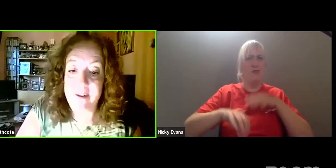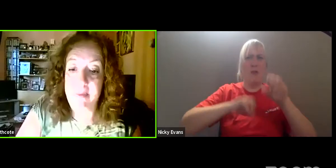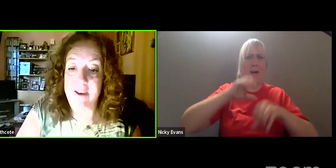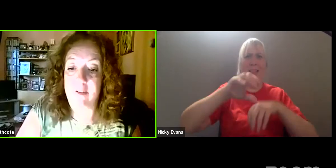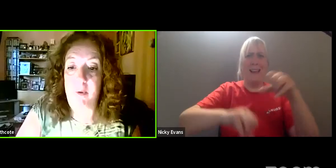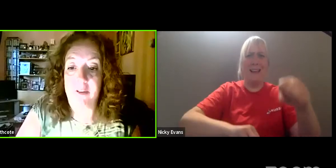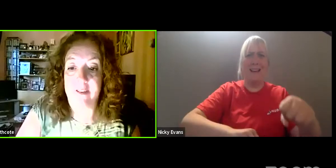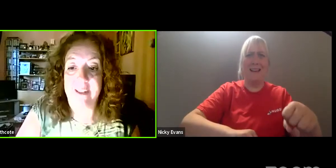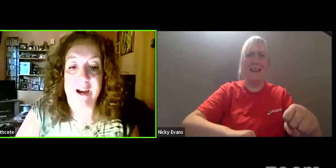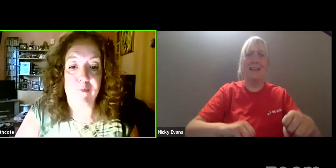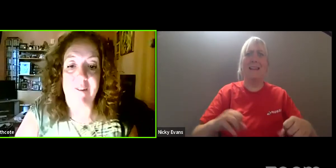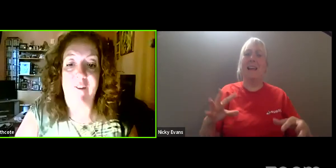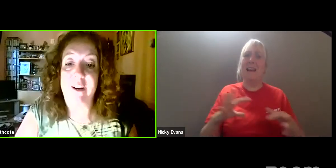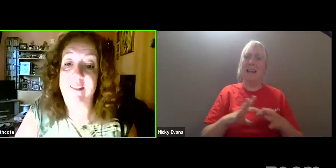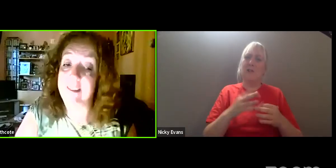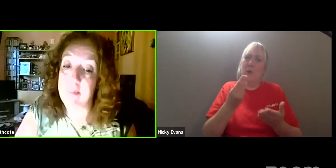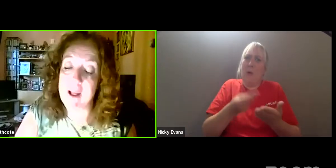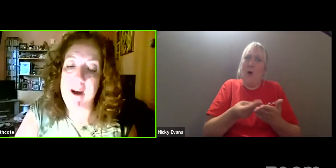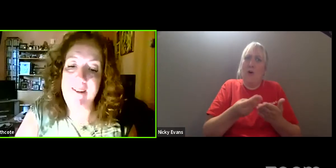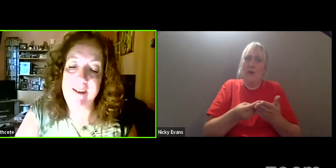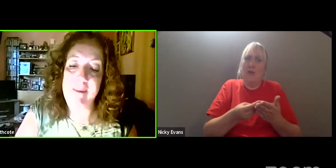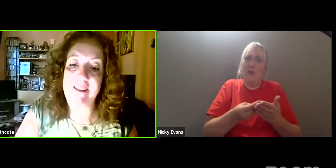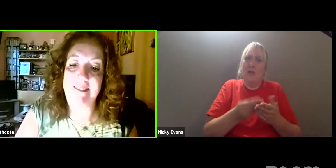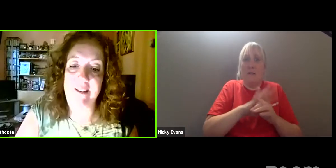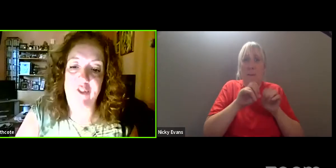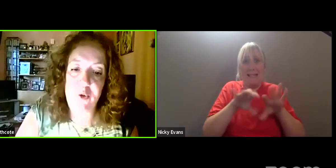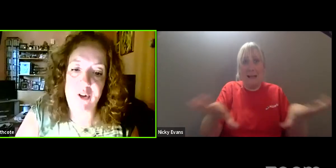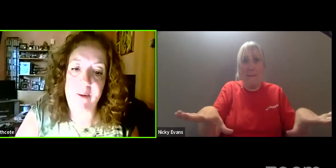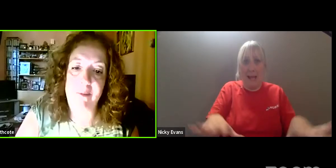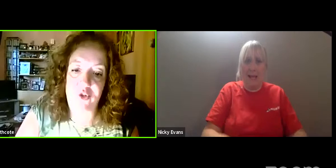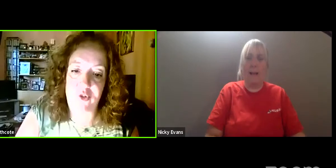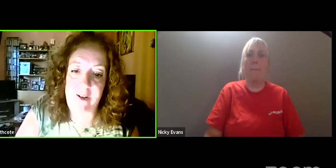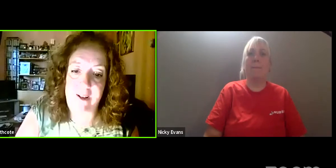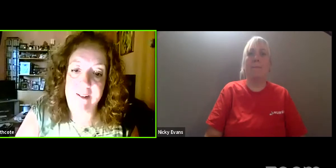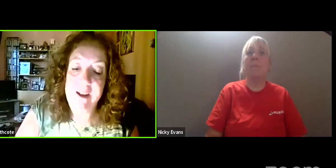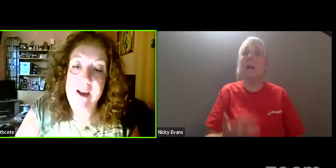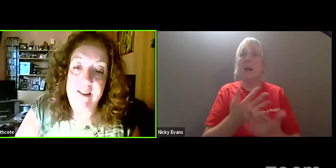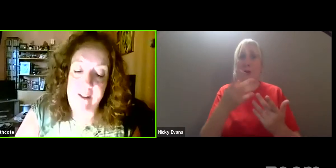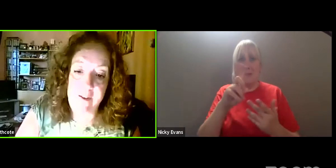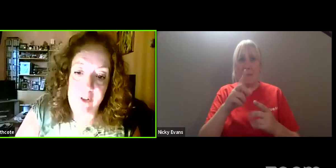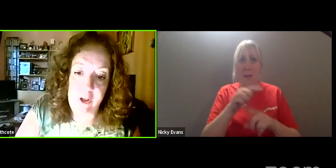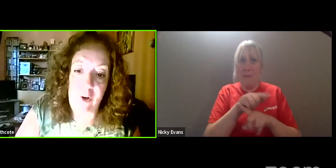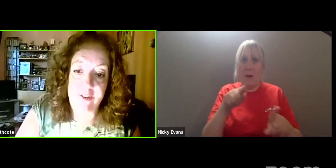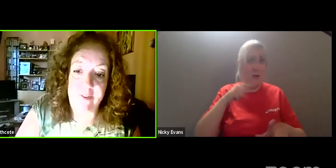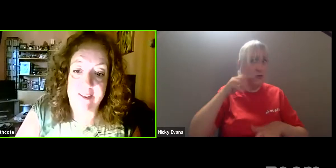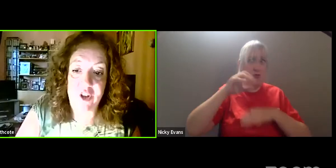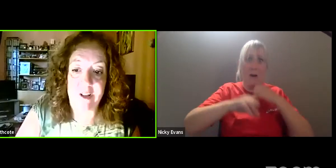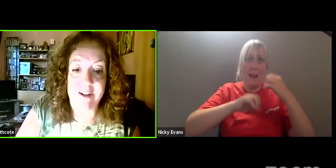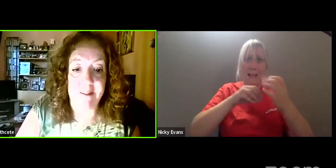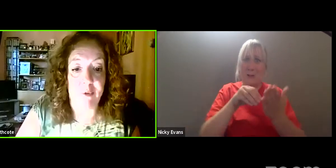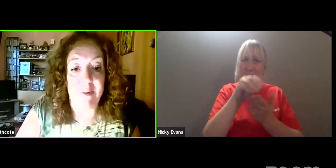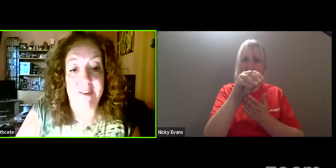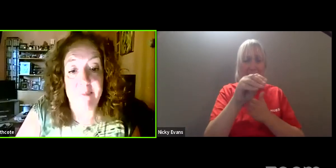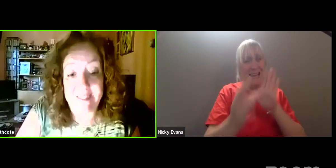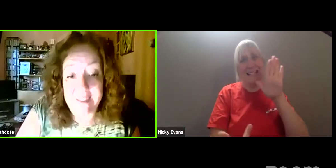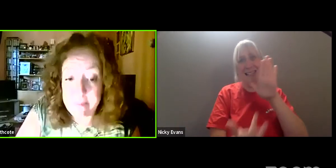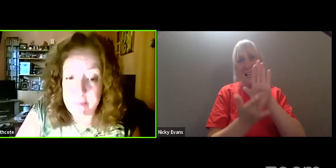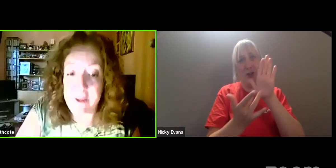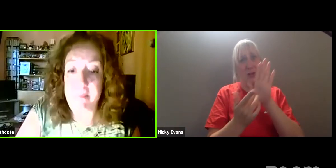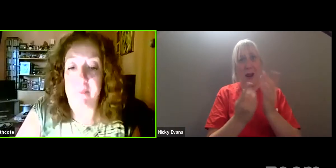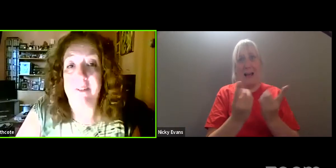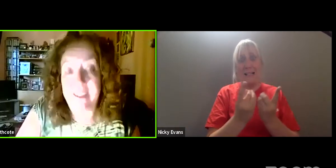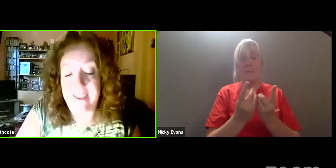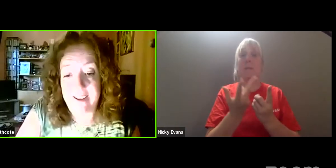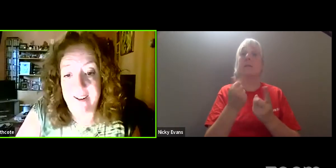on the DWP's response to the outbreak finds that the pandemic has left huge numbers struggling to cover the cost of essential items, with some